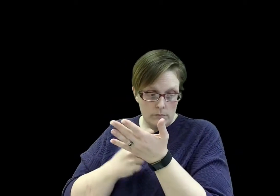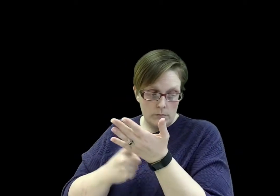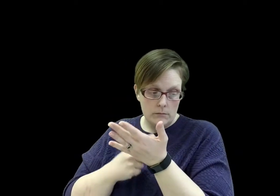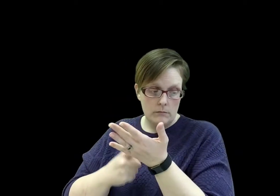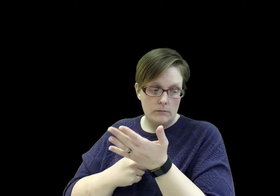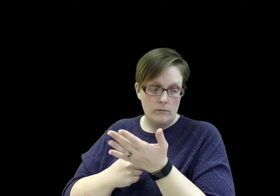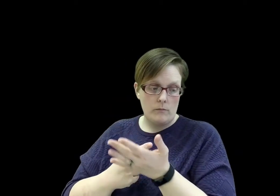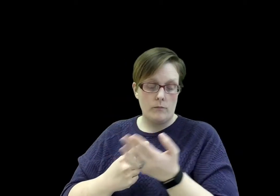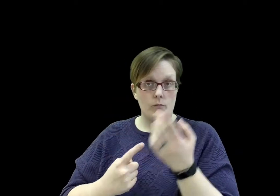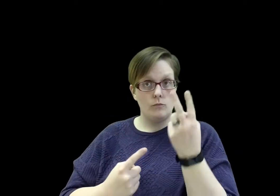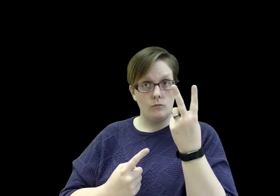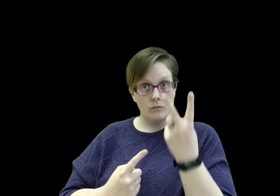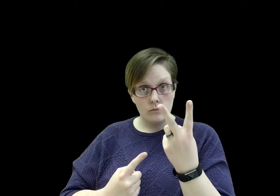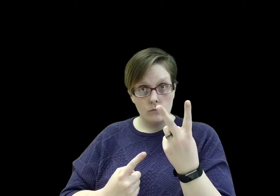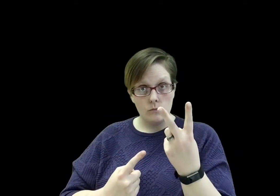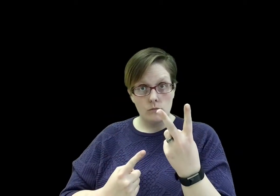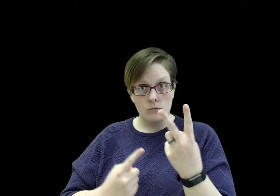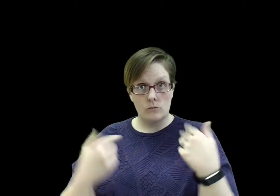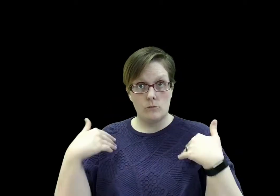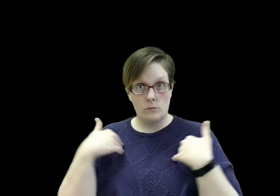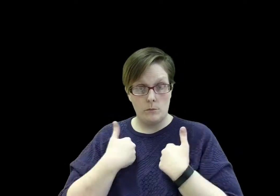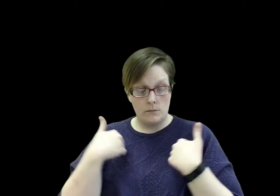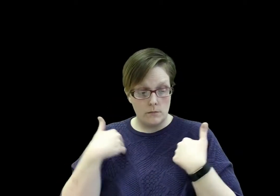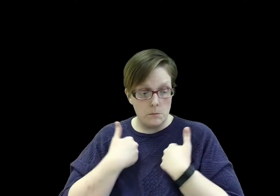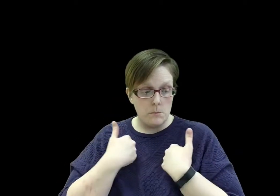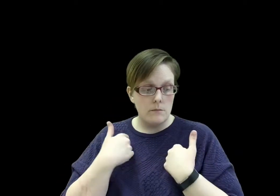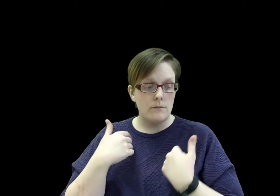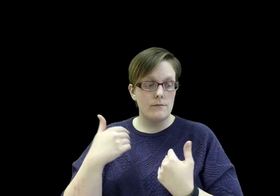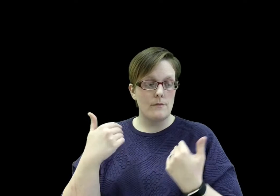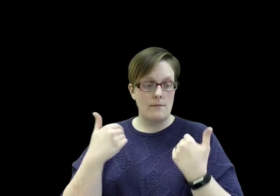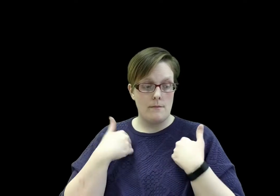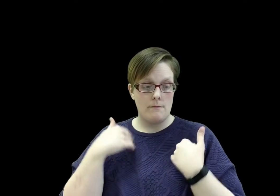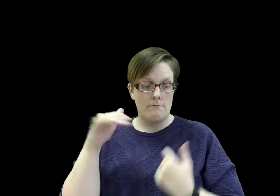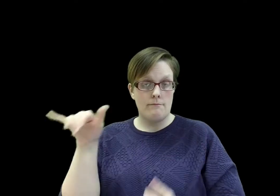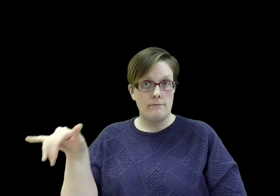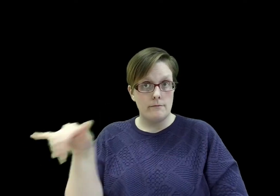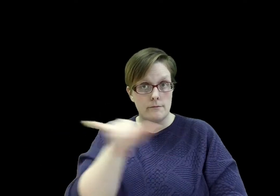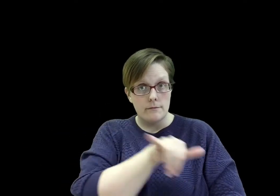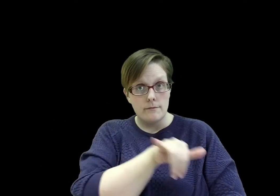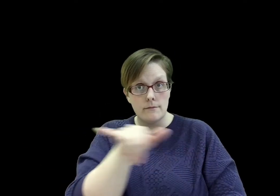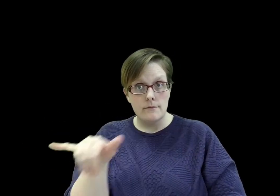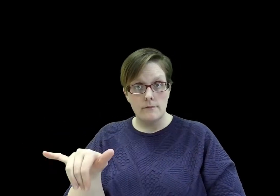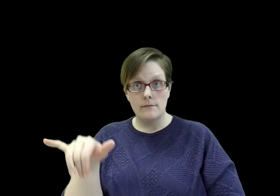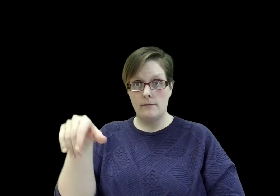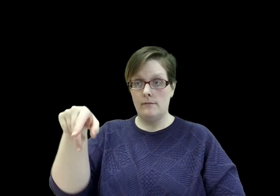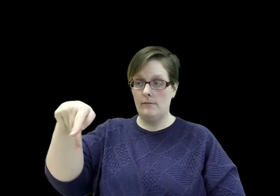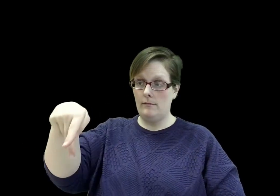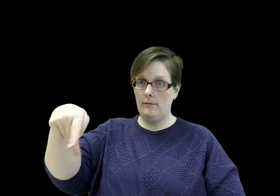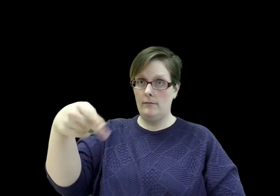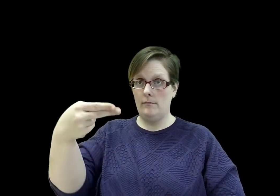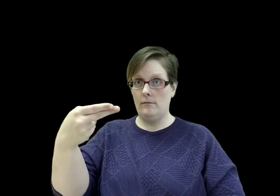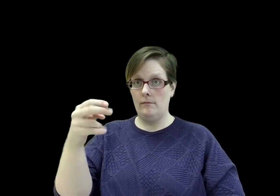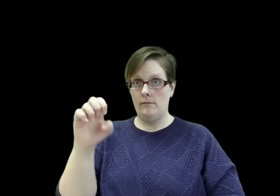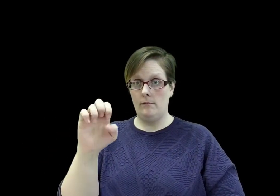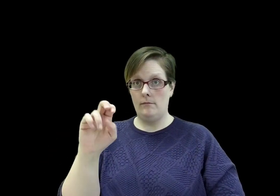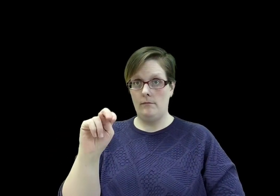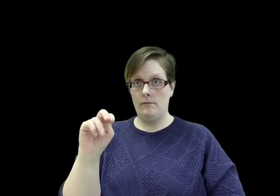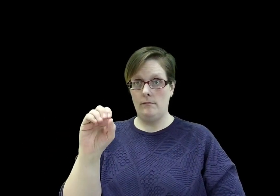understand, sometimes two animals will seem the same because they have the